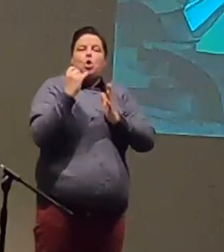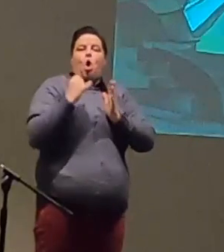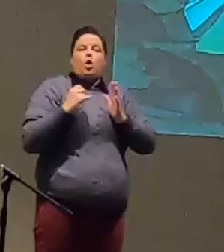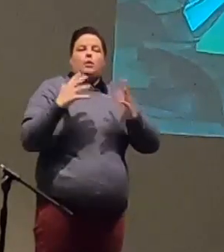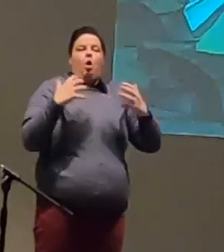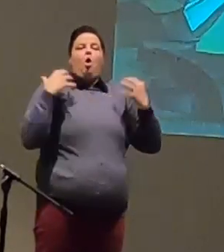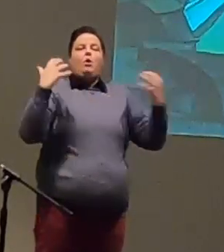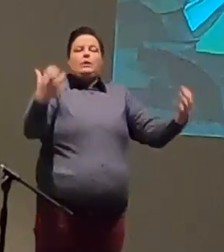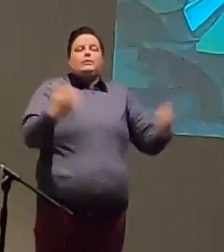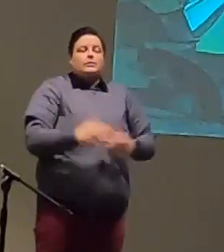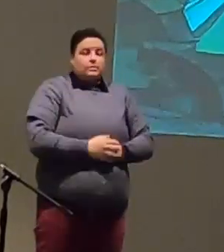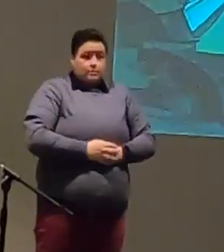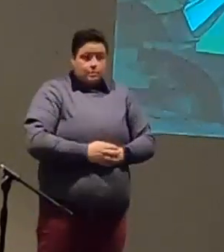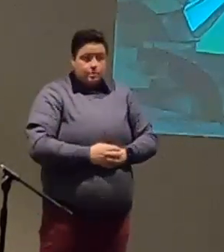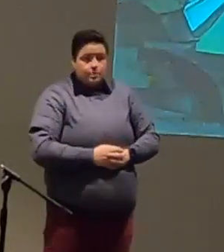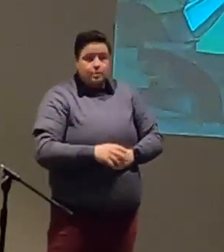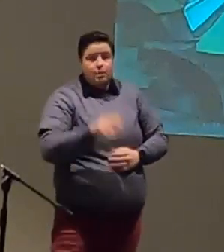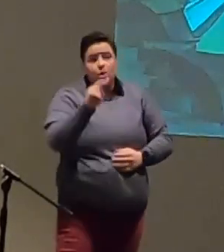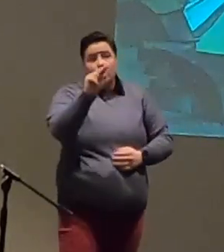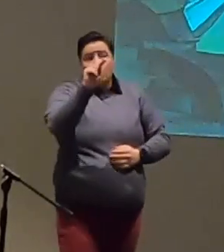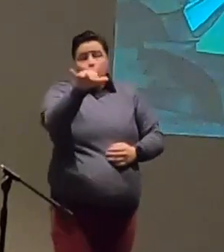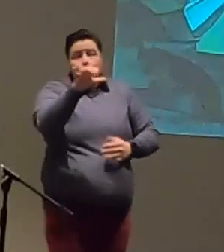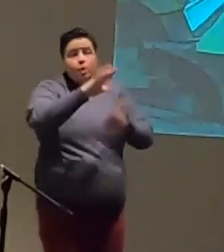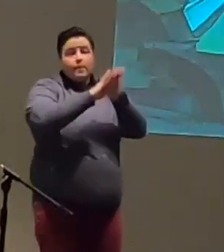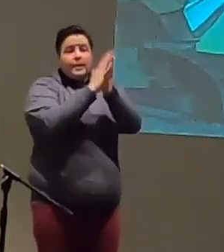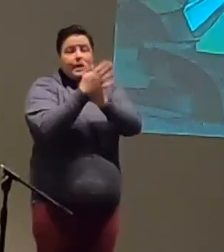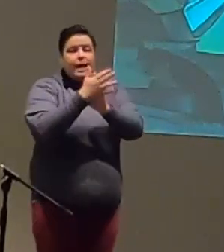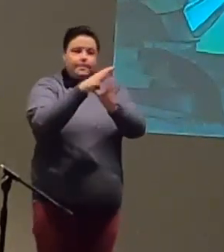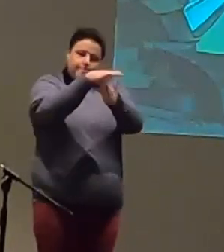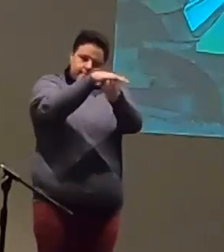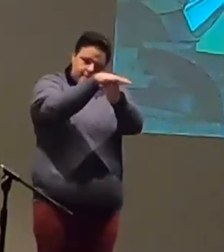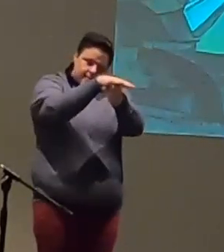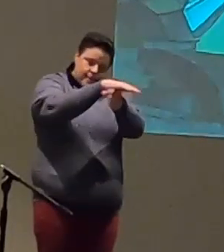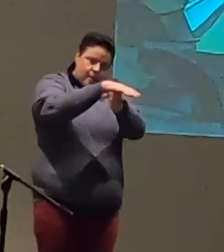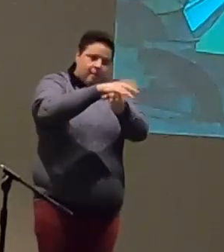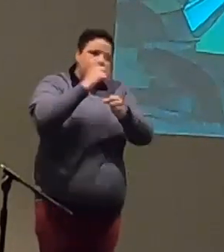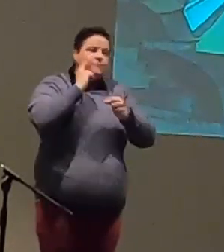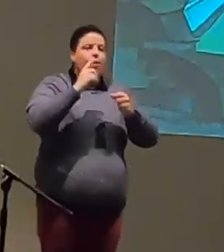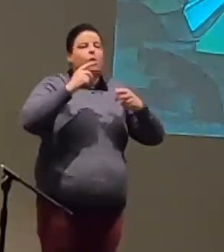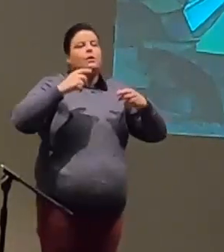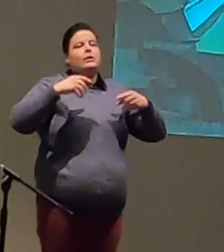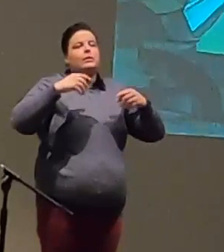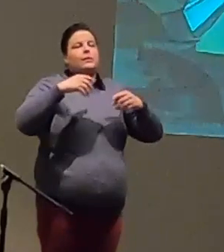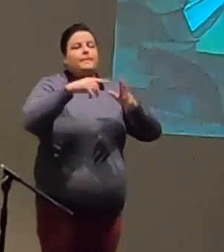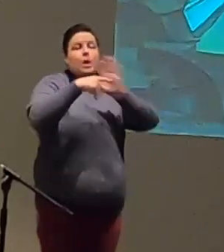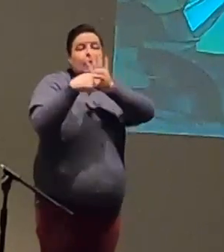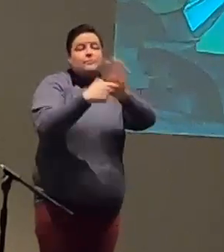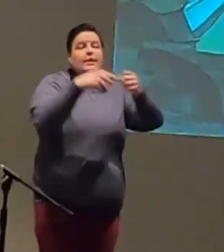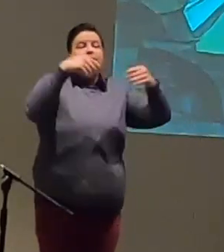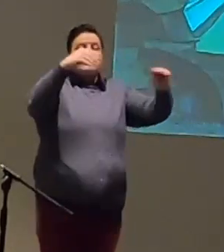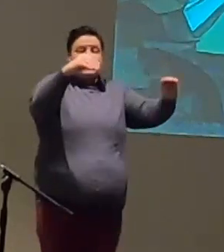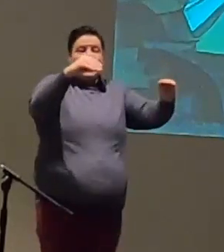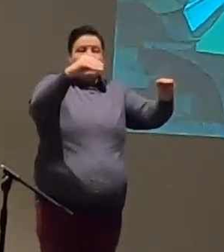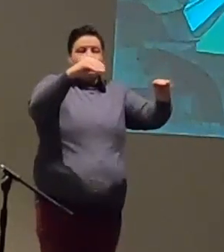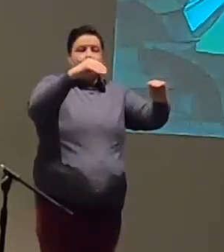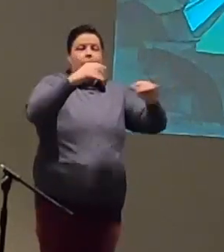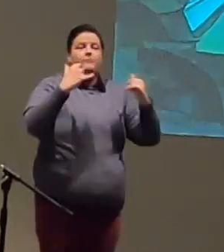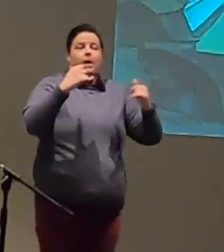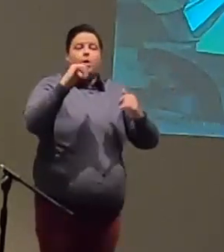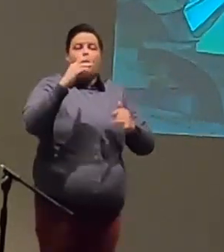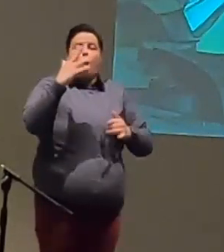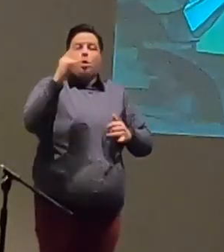audiences. Additionally, New York became the locus for the exhibition and sale of modern art during and after World War